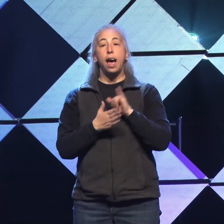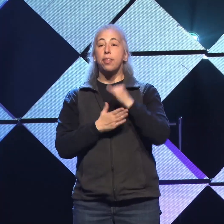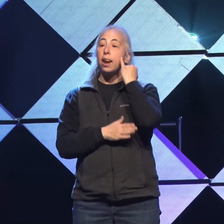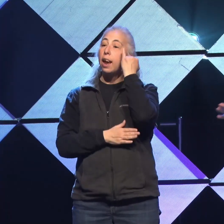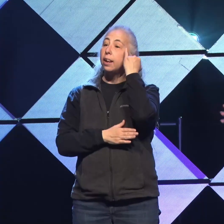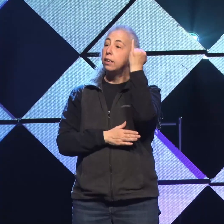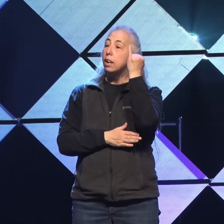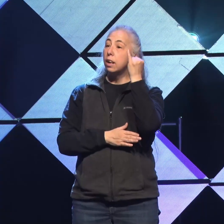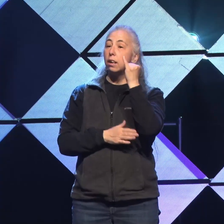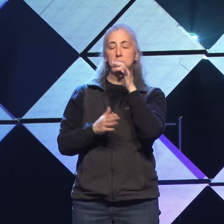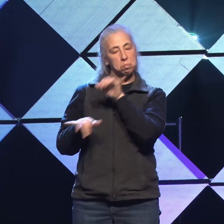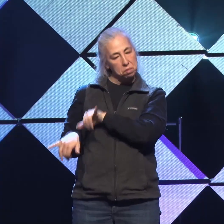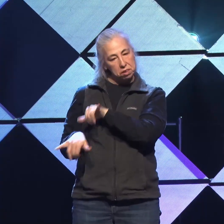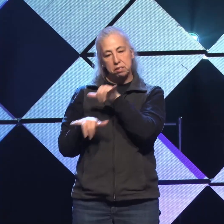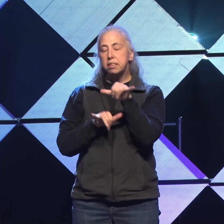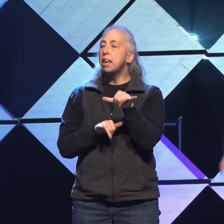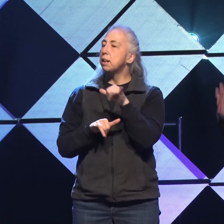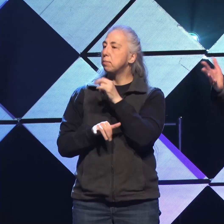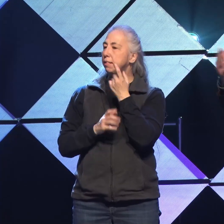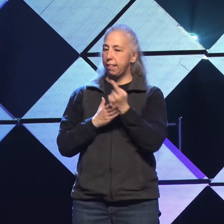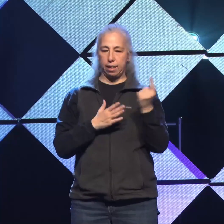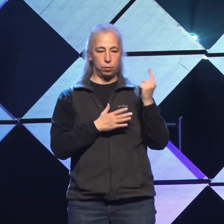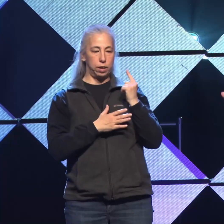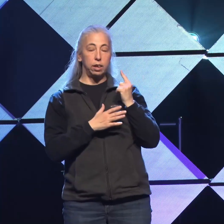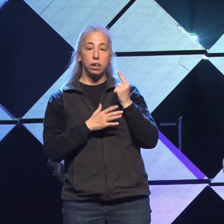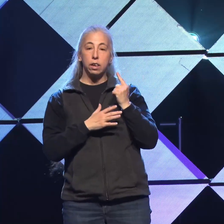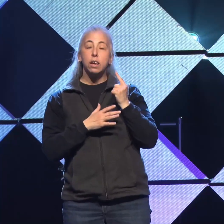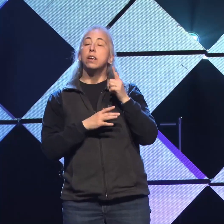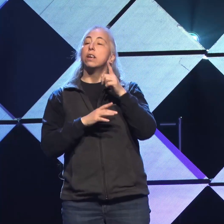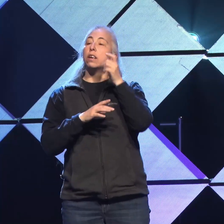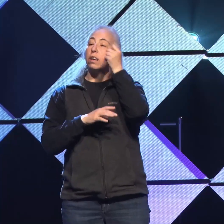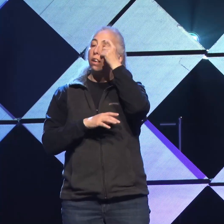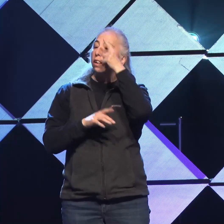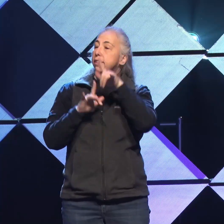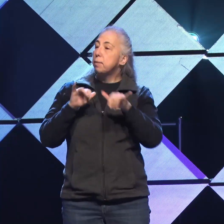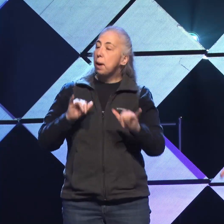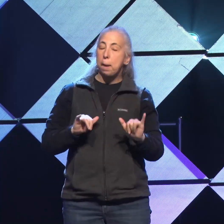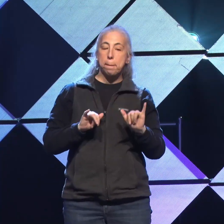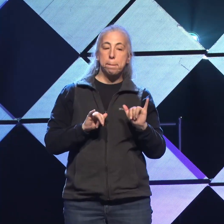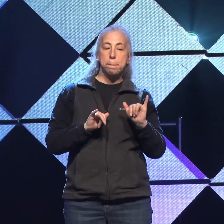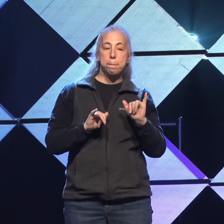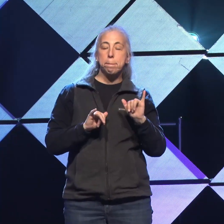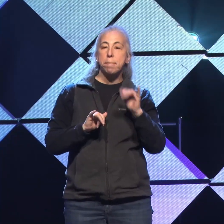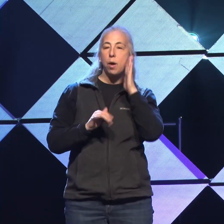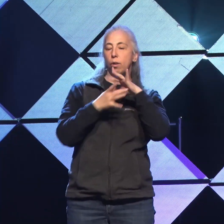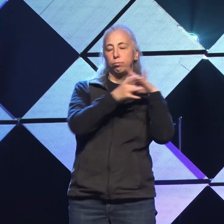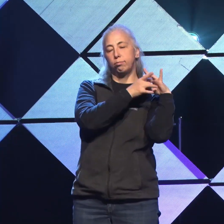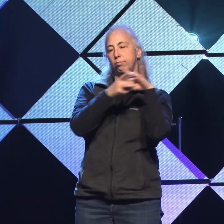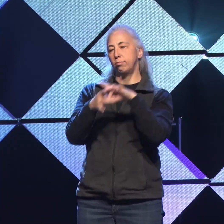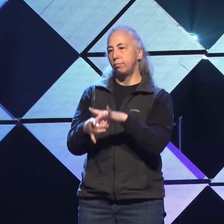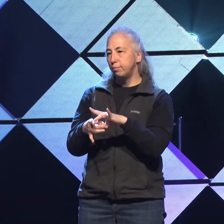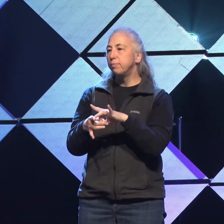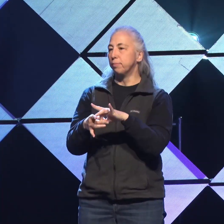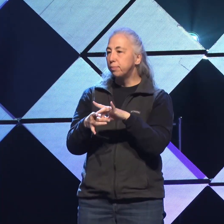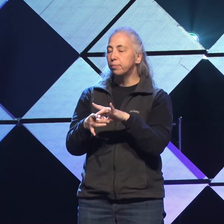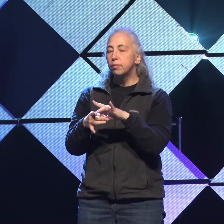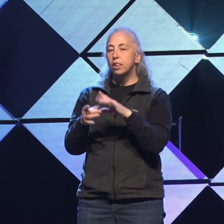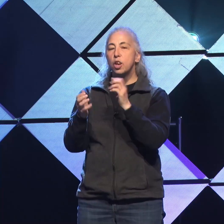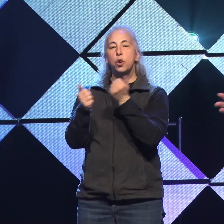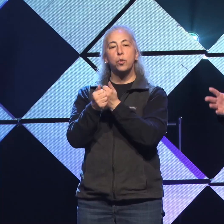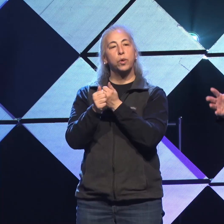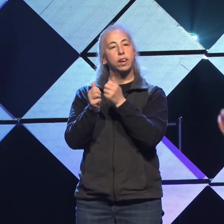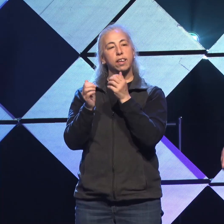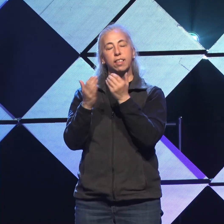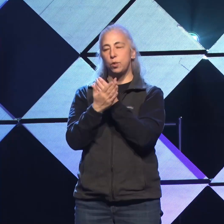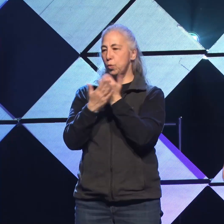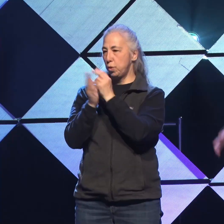week, only I'm talking about some different topics that Ryan gave me to talk about. And we're going to deal with the issue of, and you